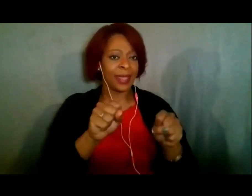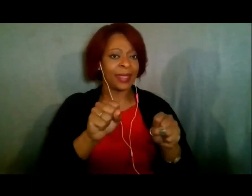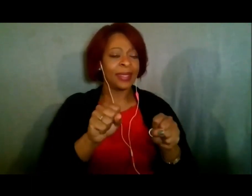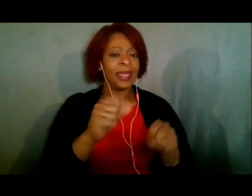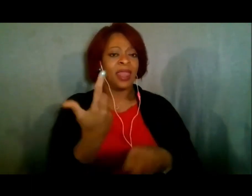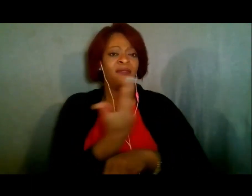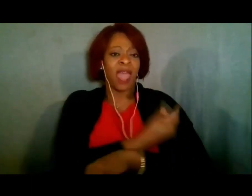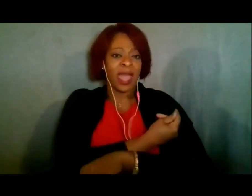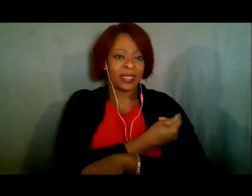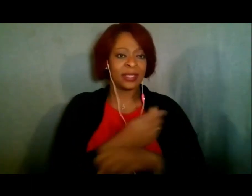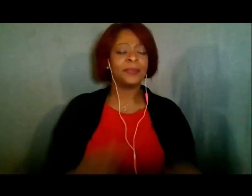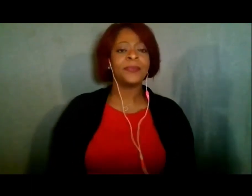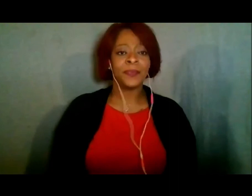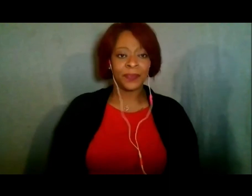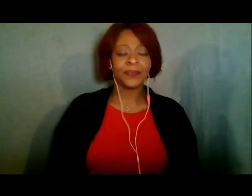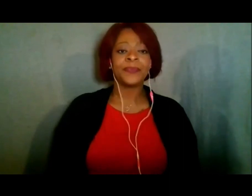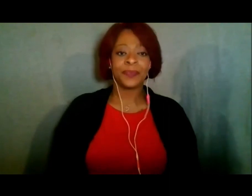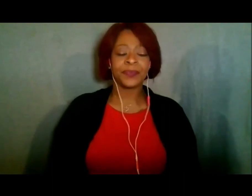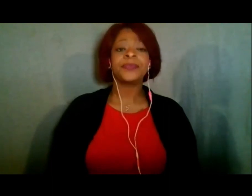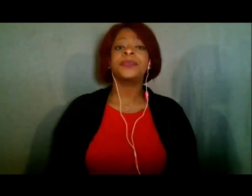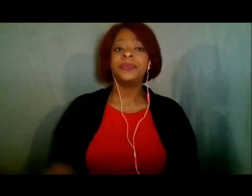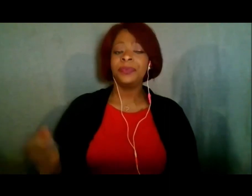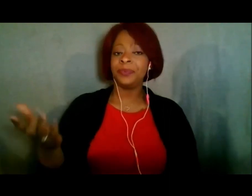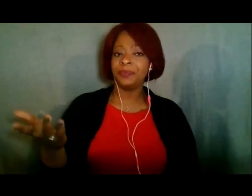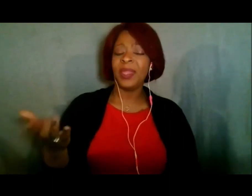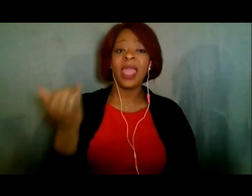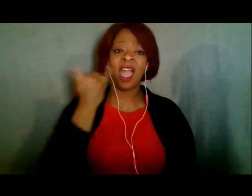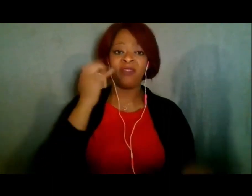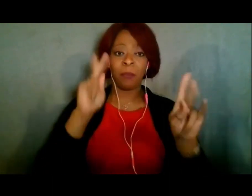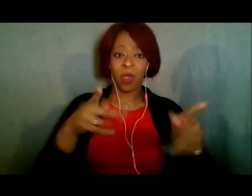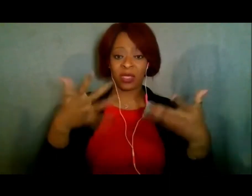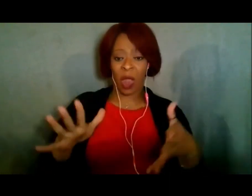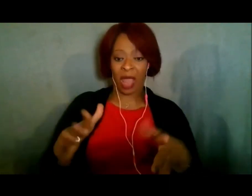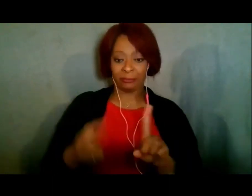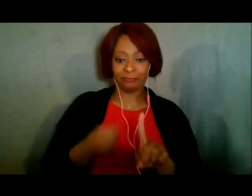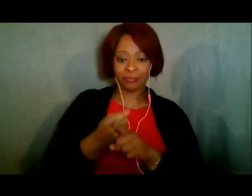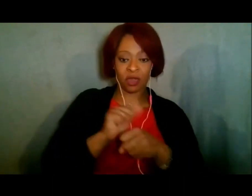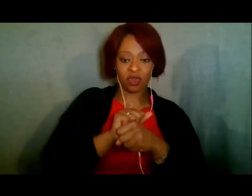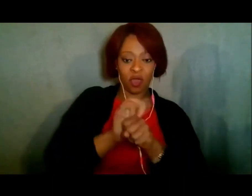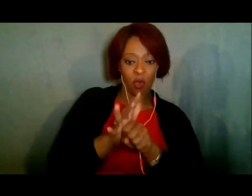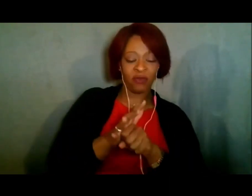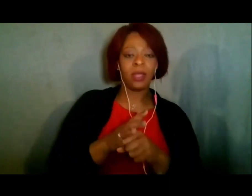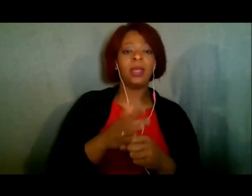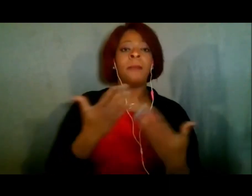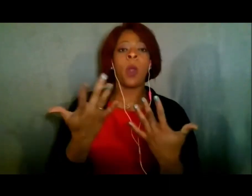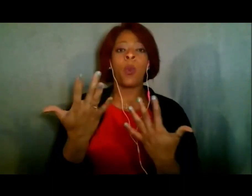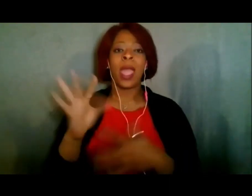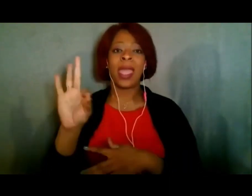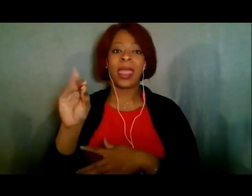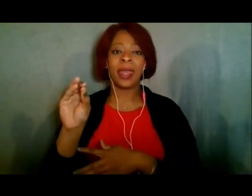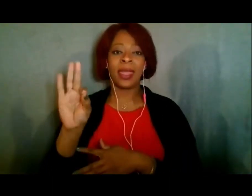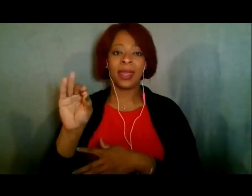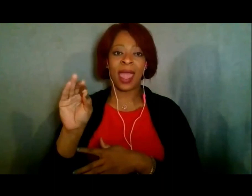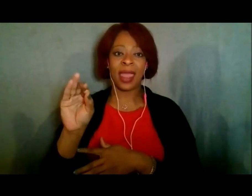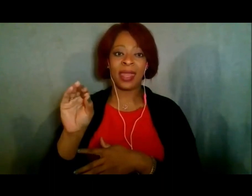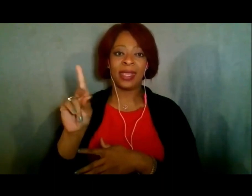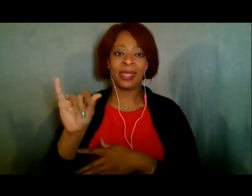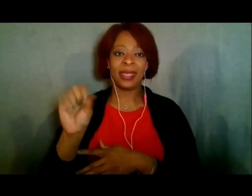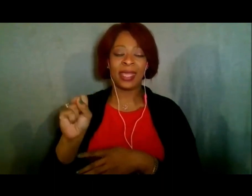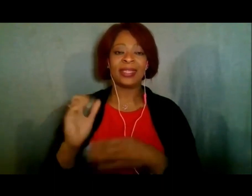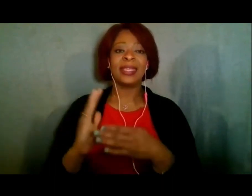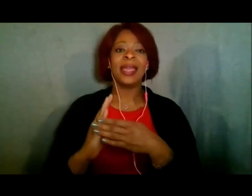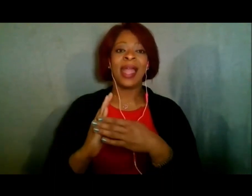vaccine? Yeah, so I would say about 90 days. We feel like you're